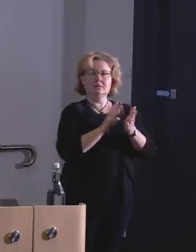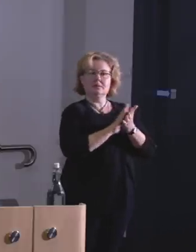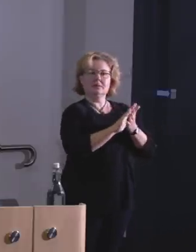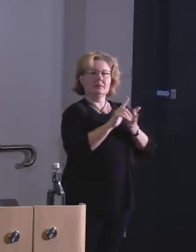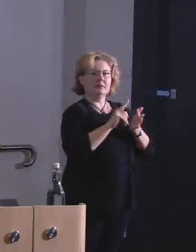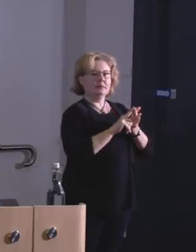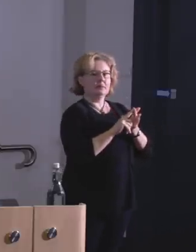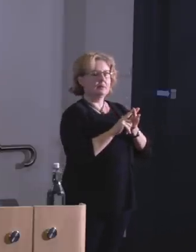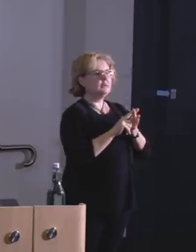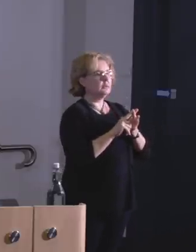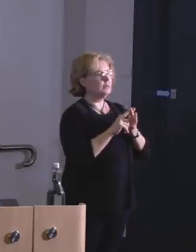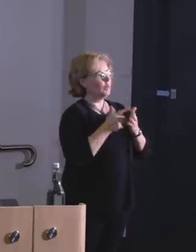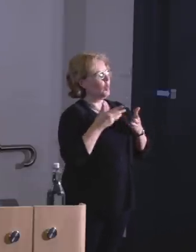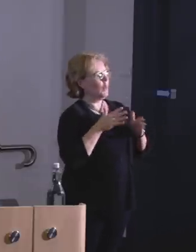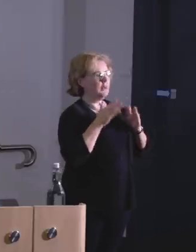we use the word we a lot.